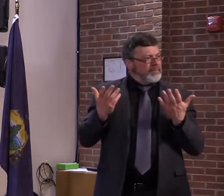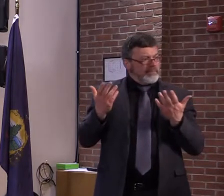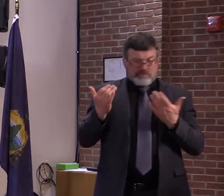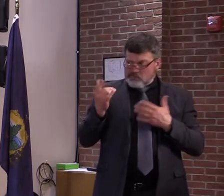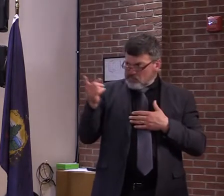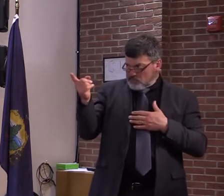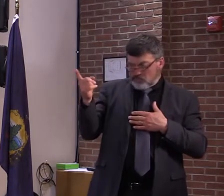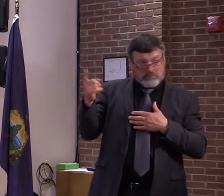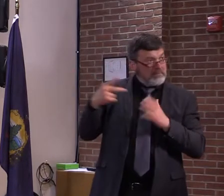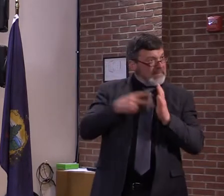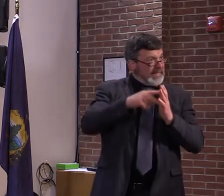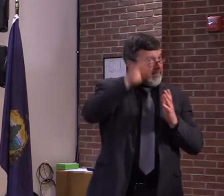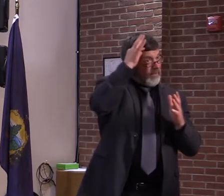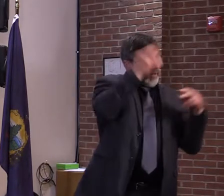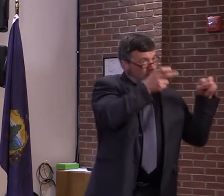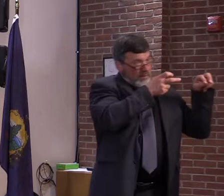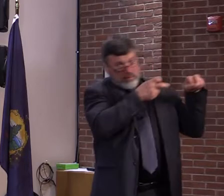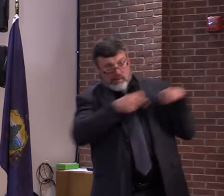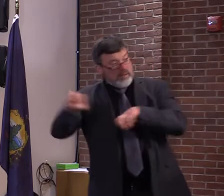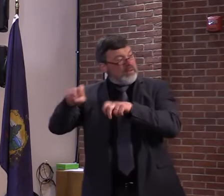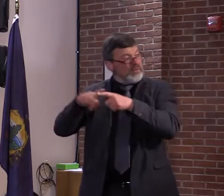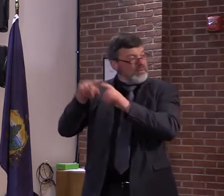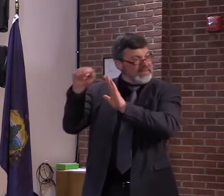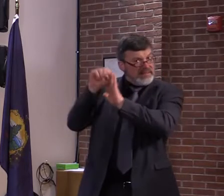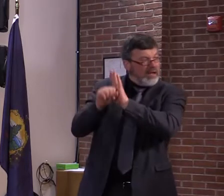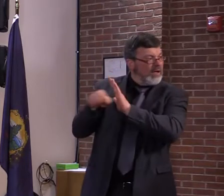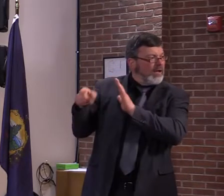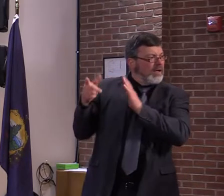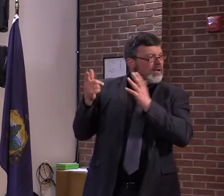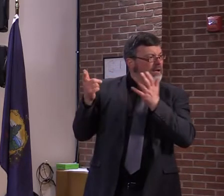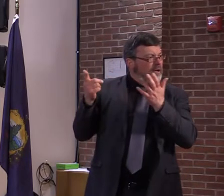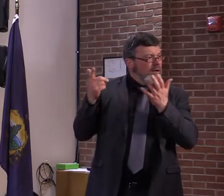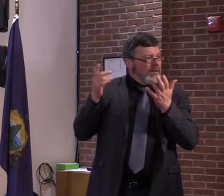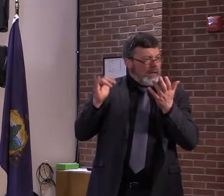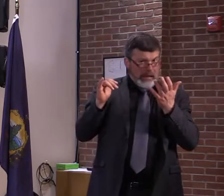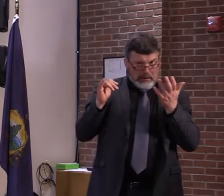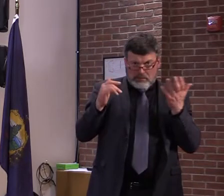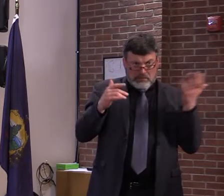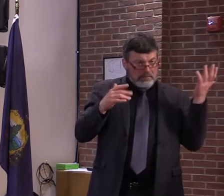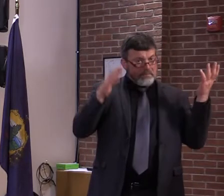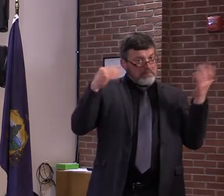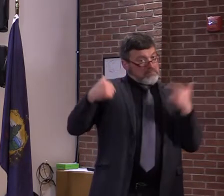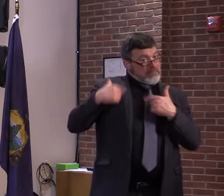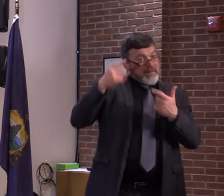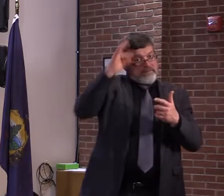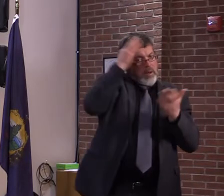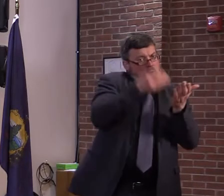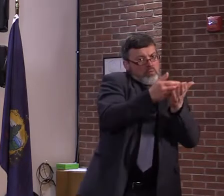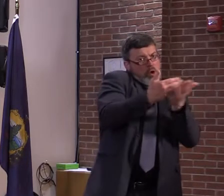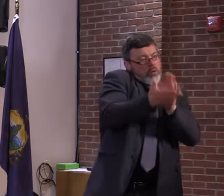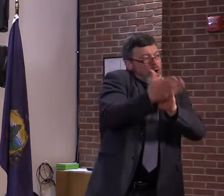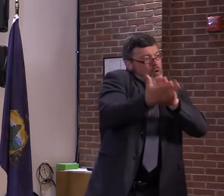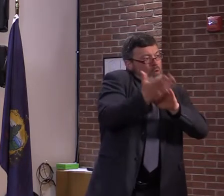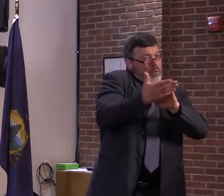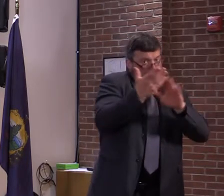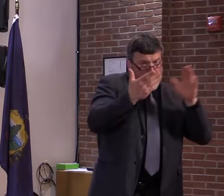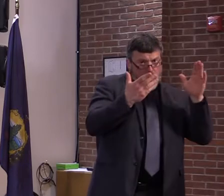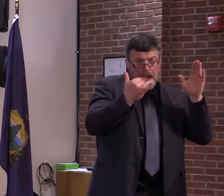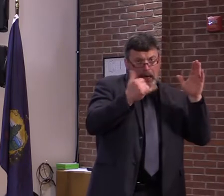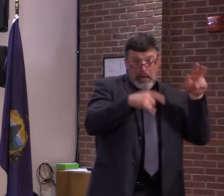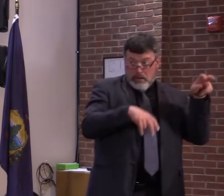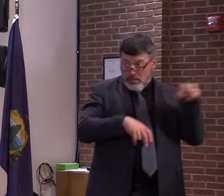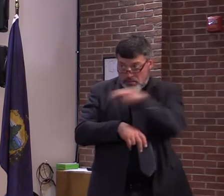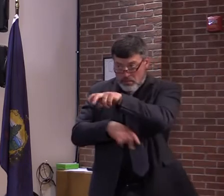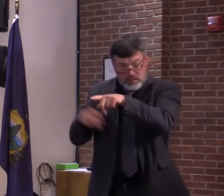of the federal revenue on which local nutrition programs have been relying on to meet increased demand. Are you talking about